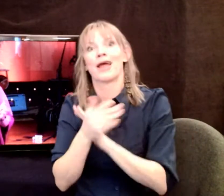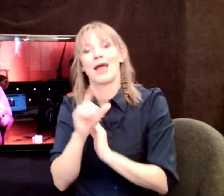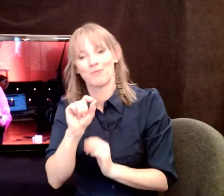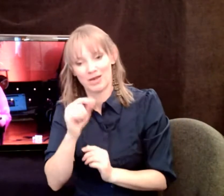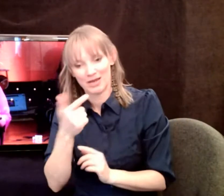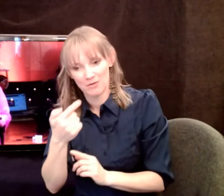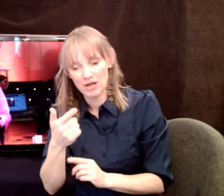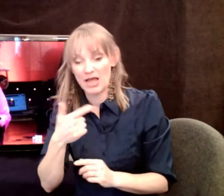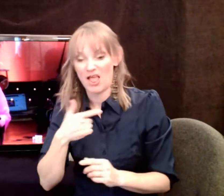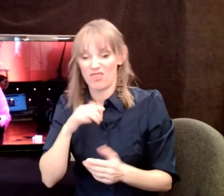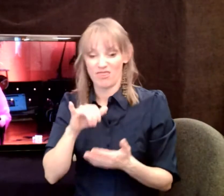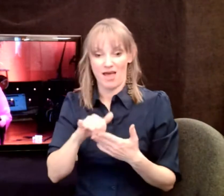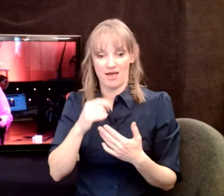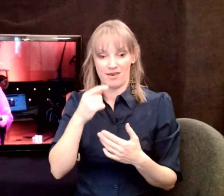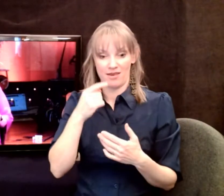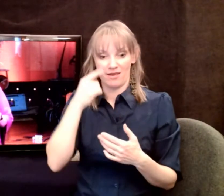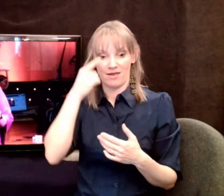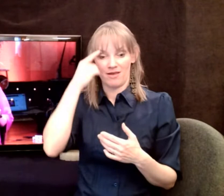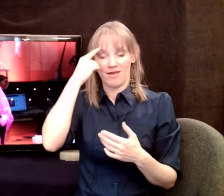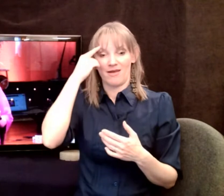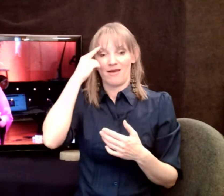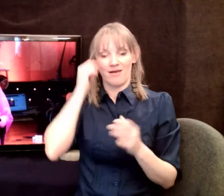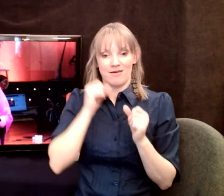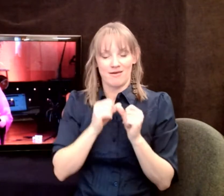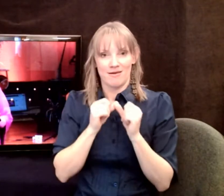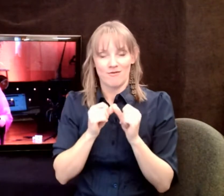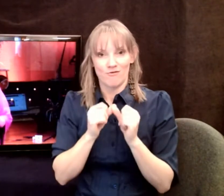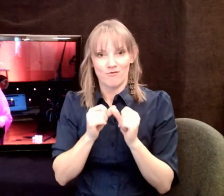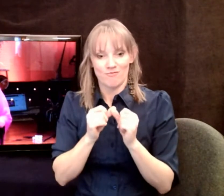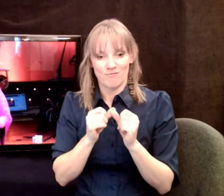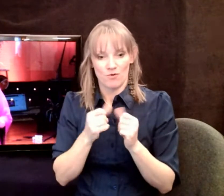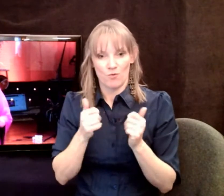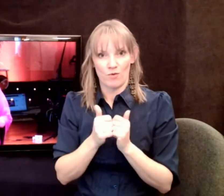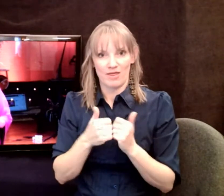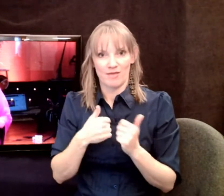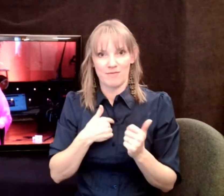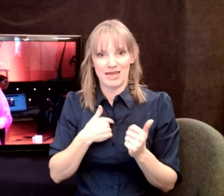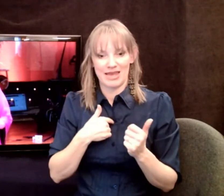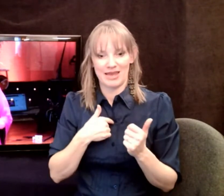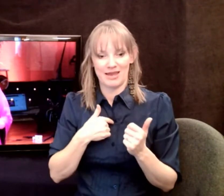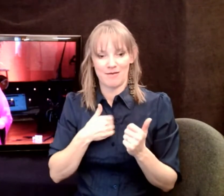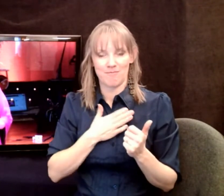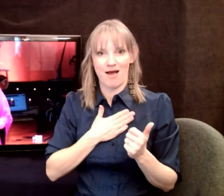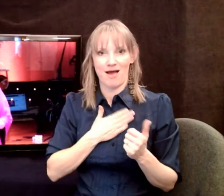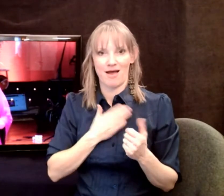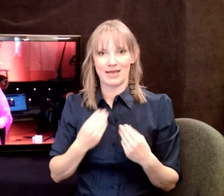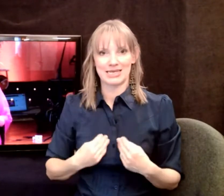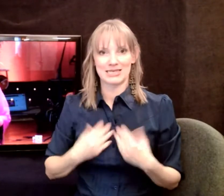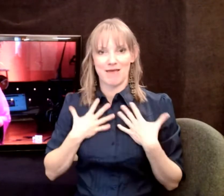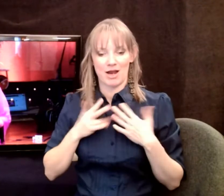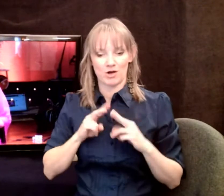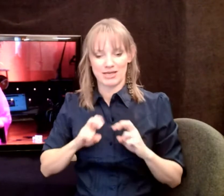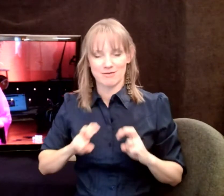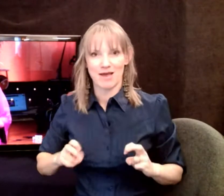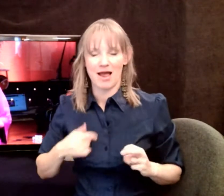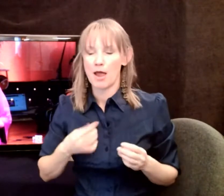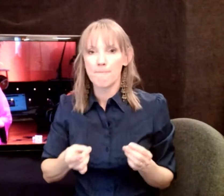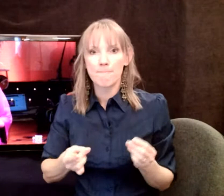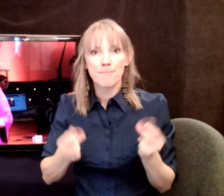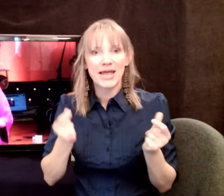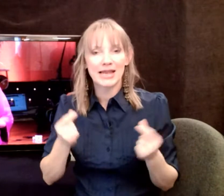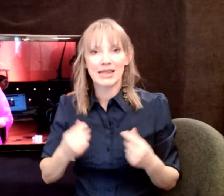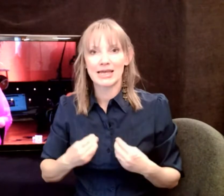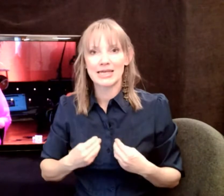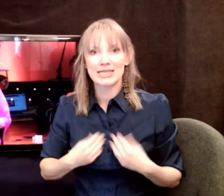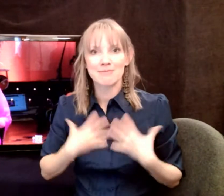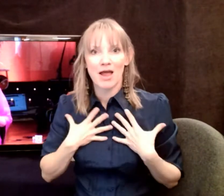it has stayed with me as, I would say, inspired introspection. I felt inspired immediately